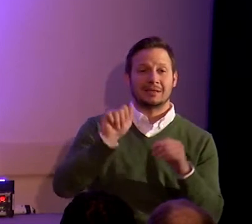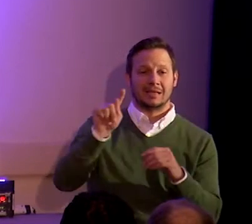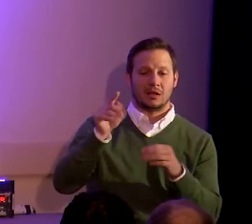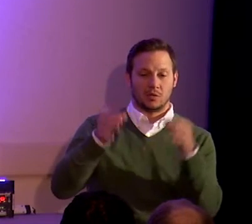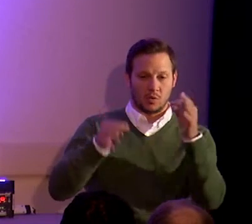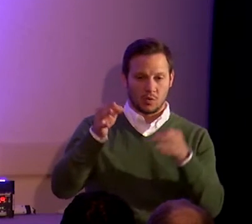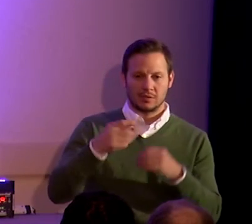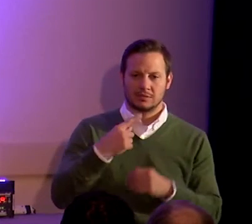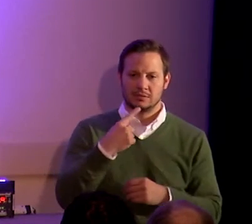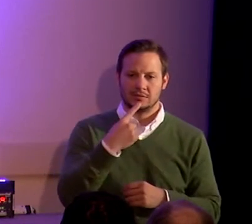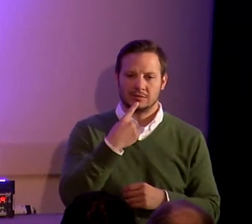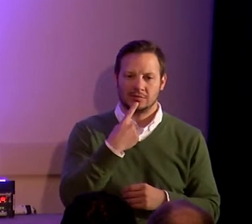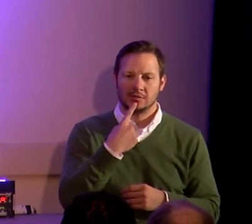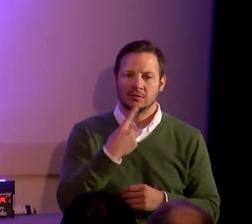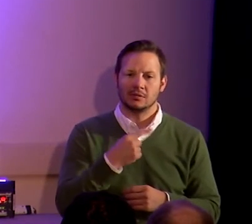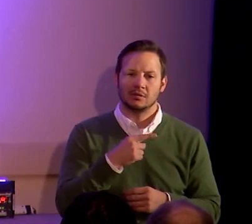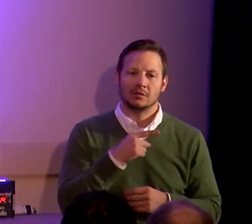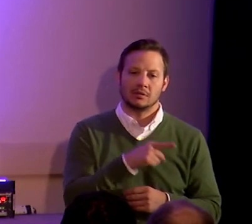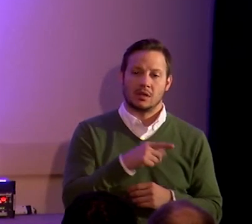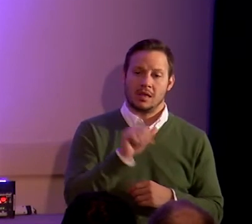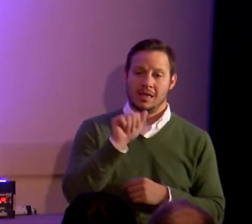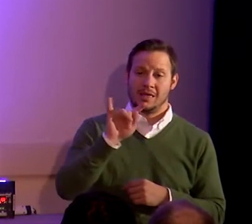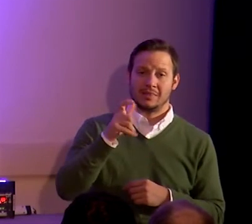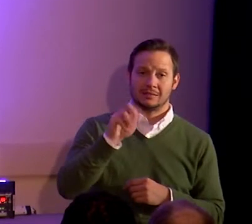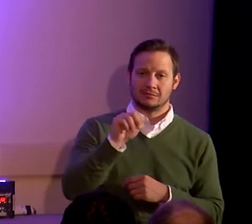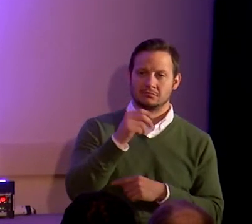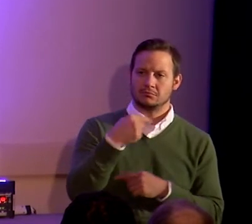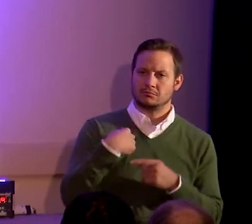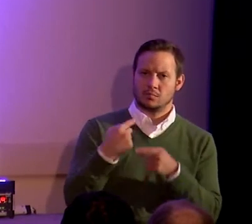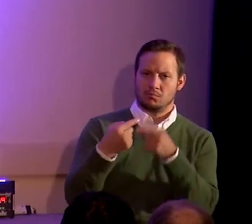language defining atheism in opposition to religious belief,